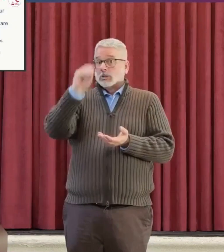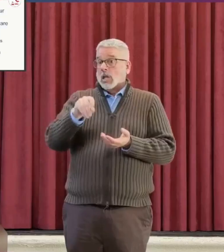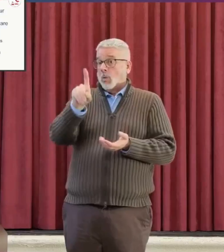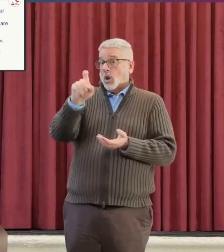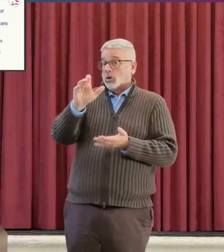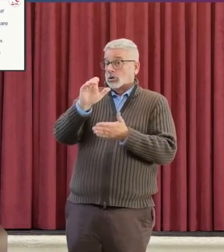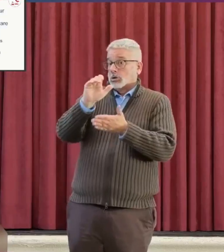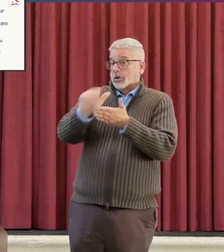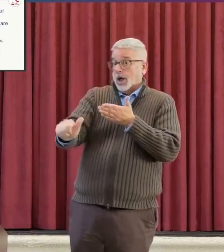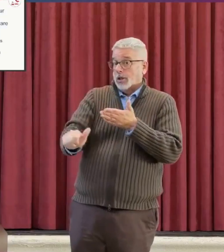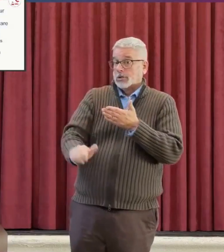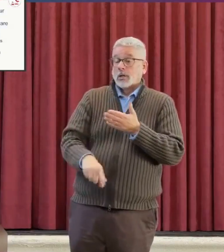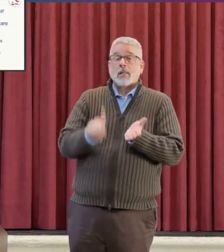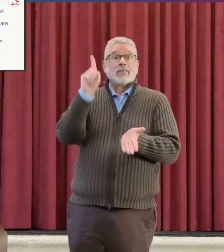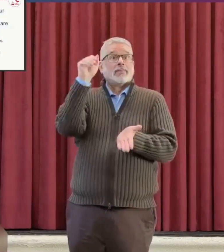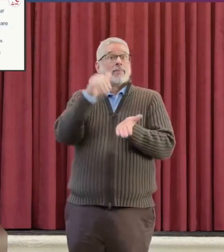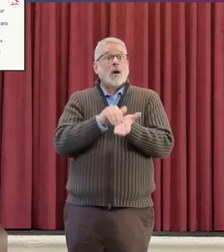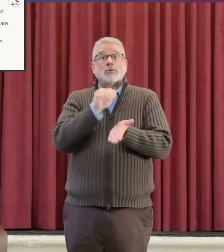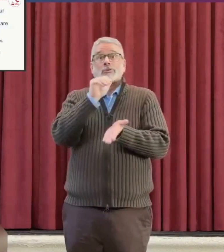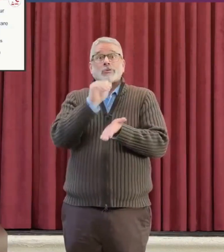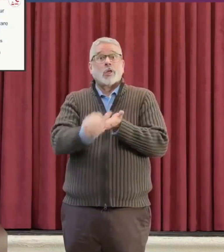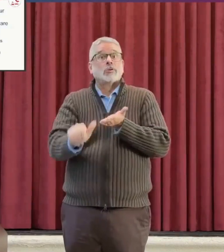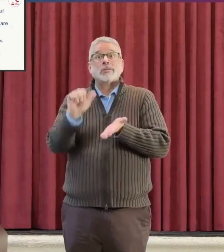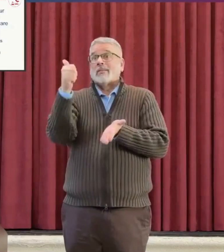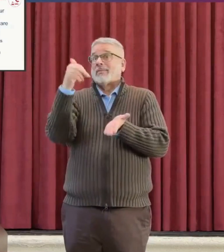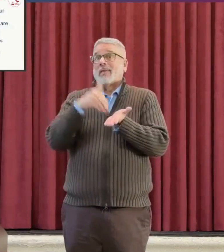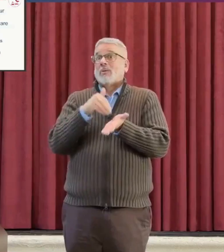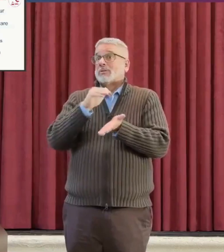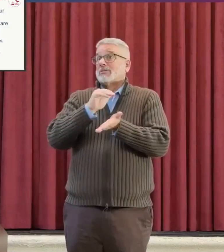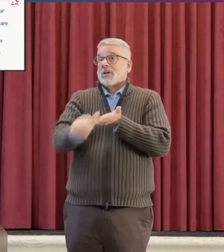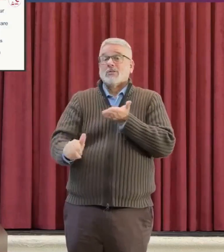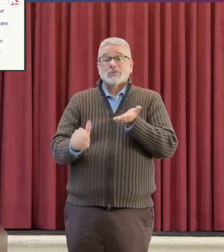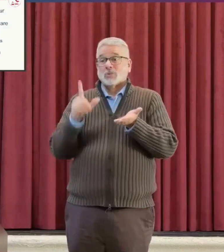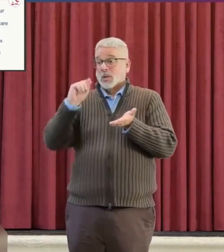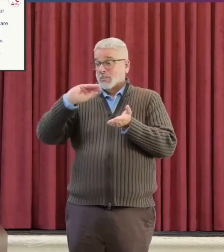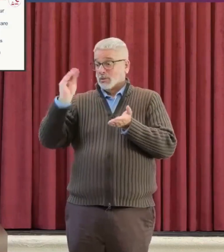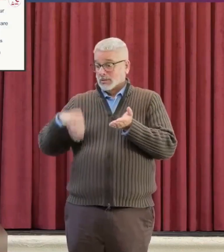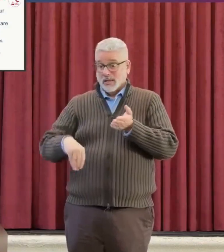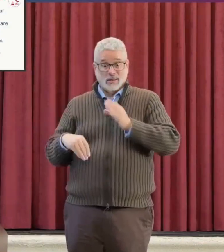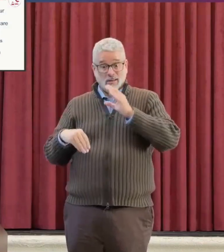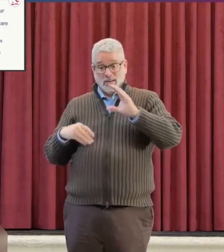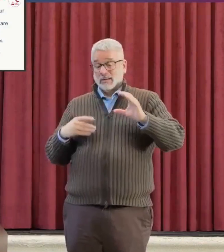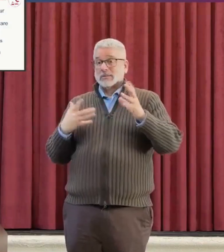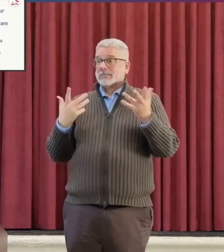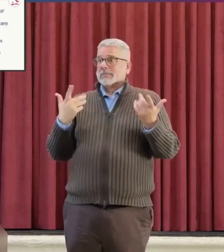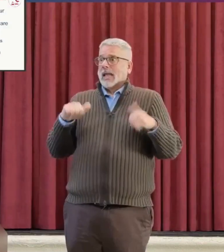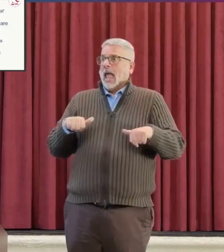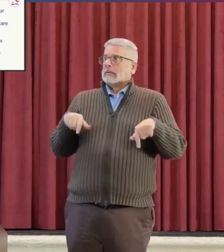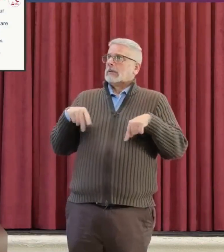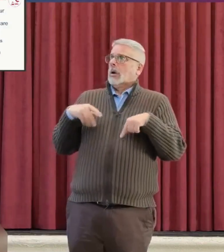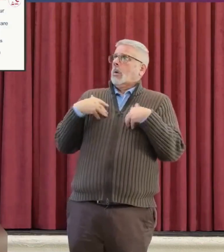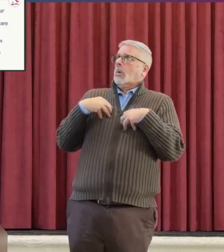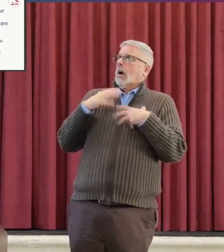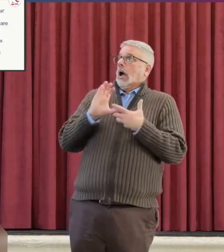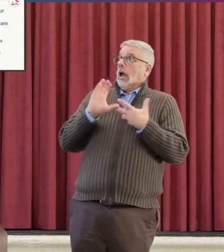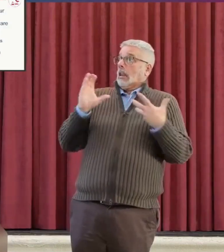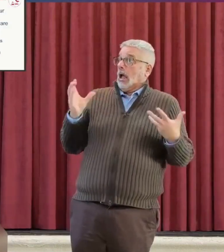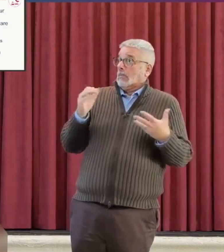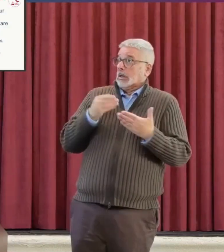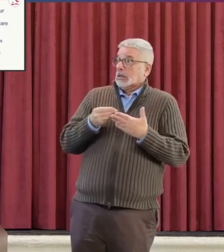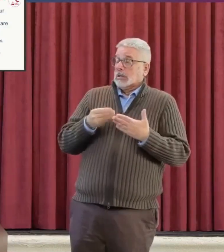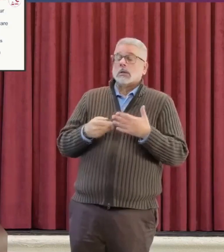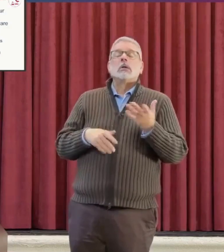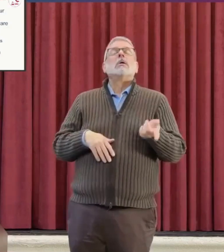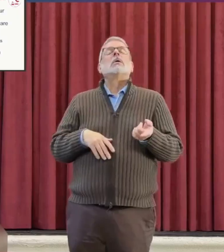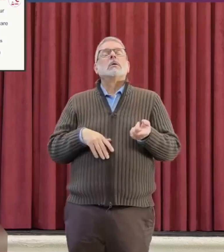$100, $1,000, or $10,000. So it's kind of, scary too. And so